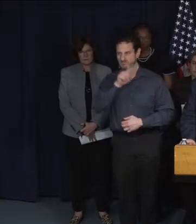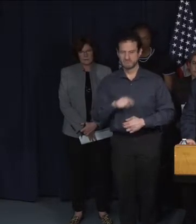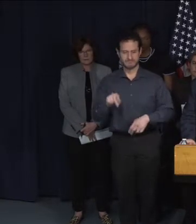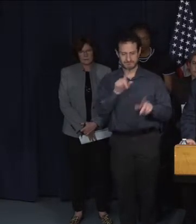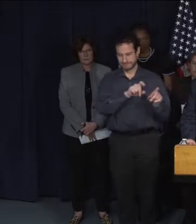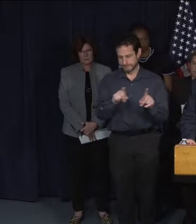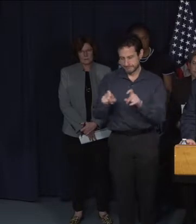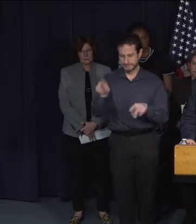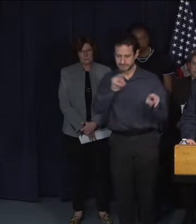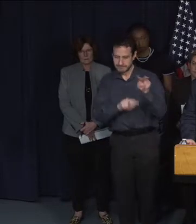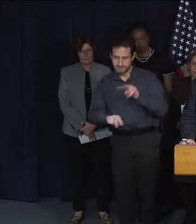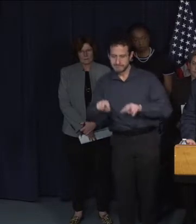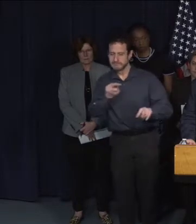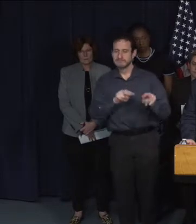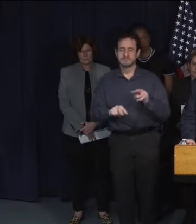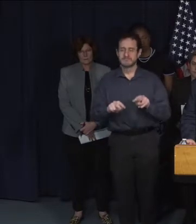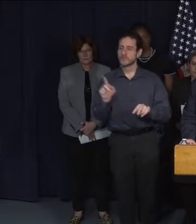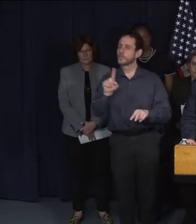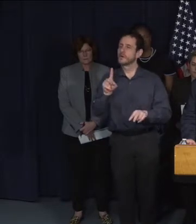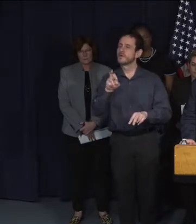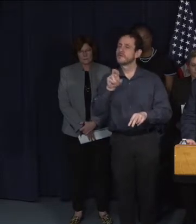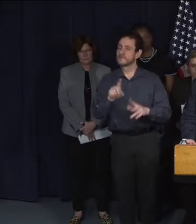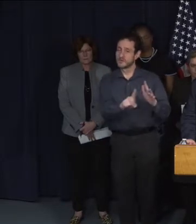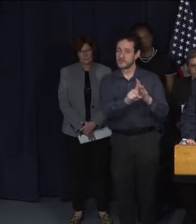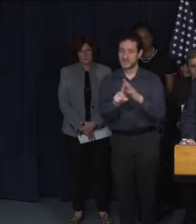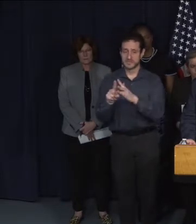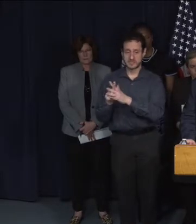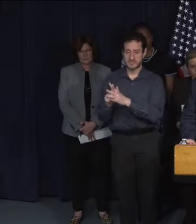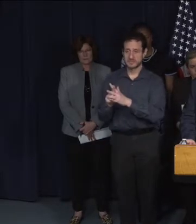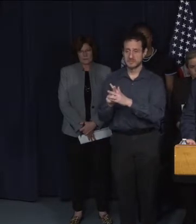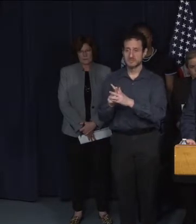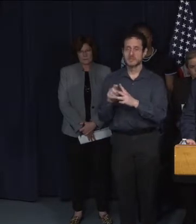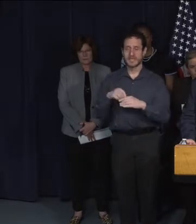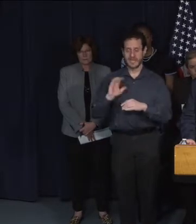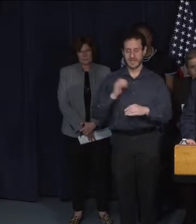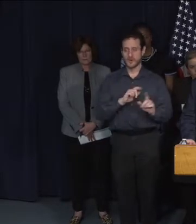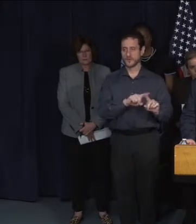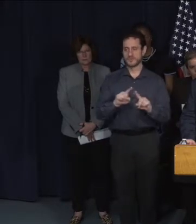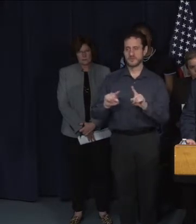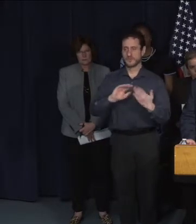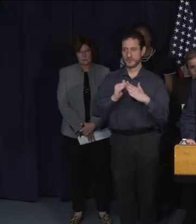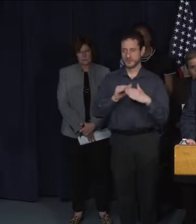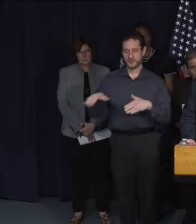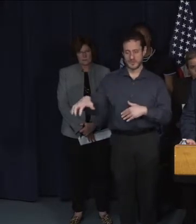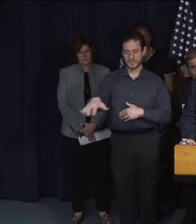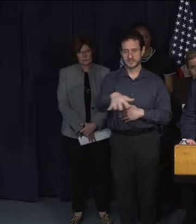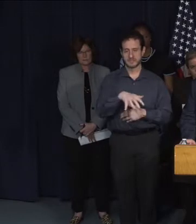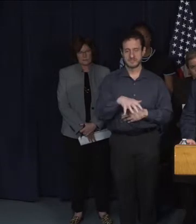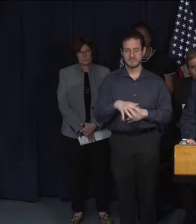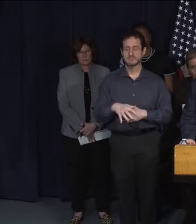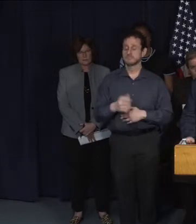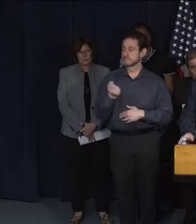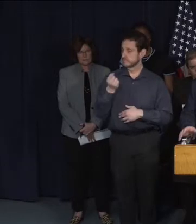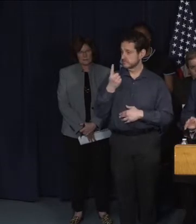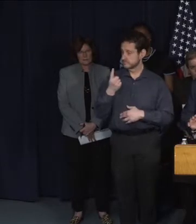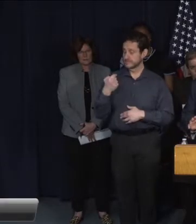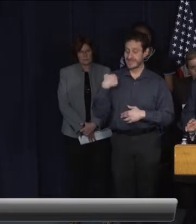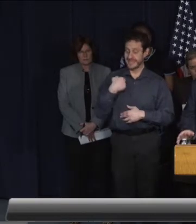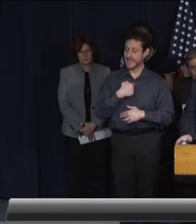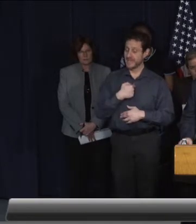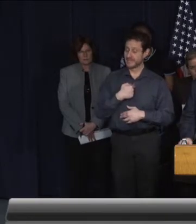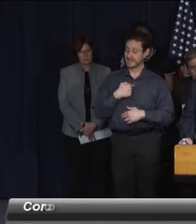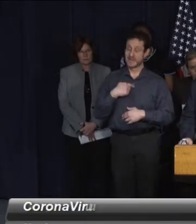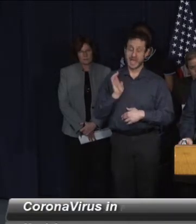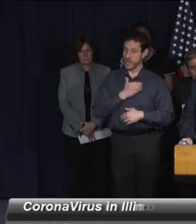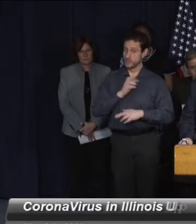presence of the virus in our communities. I want to emphasize that this is a statewide response with